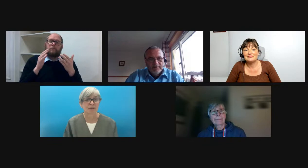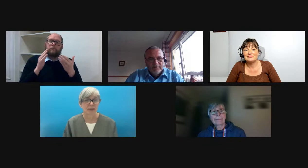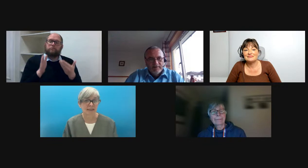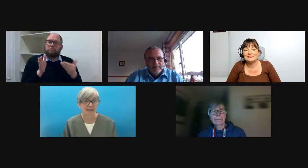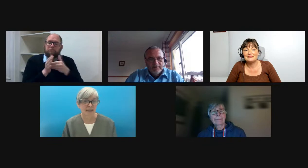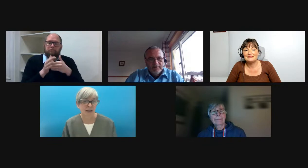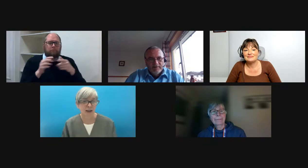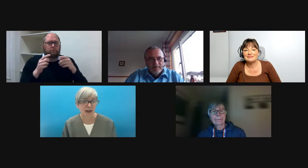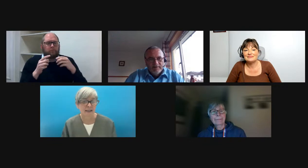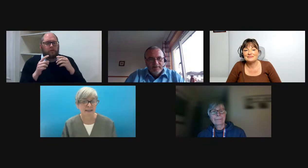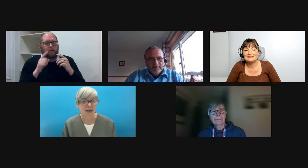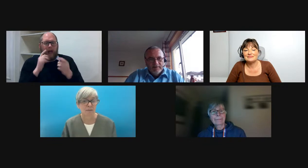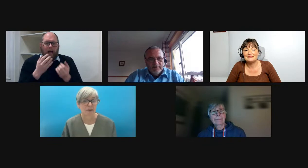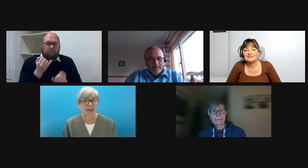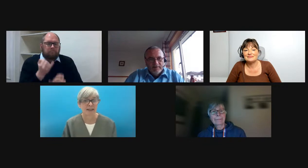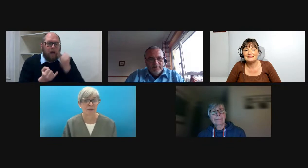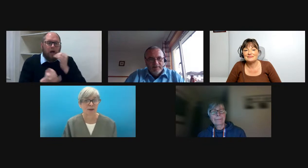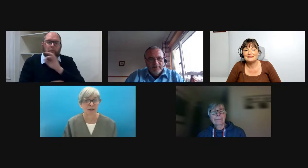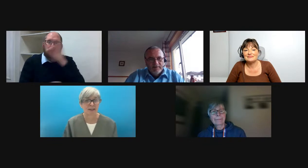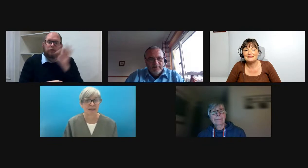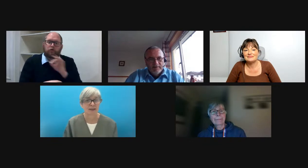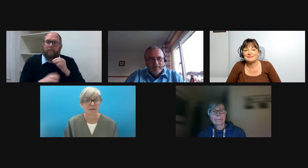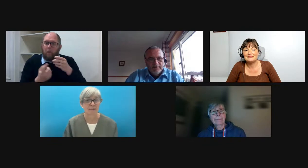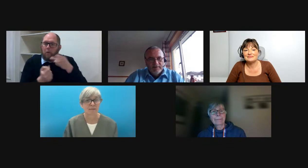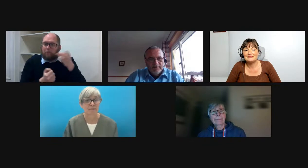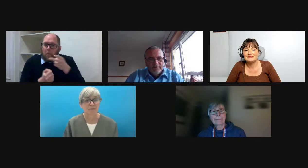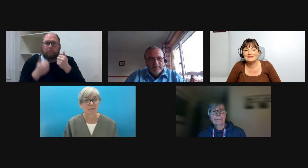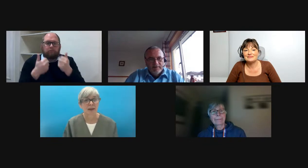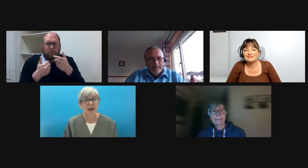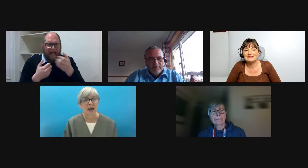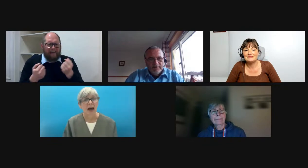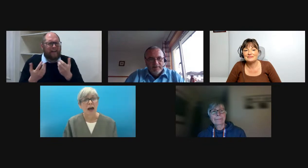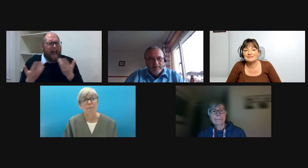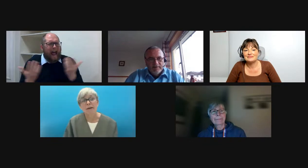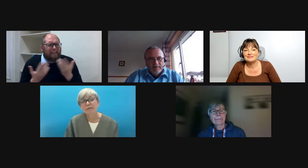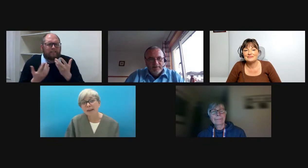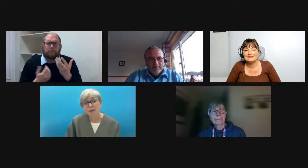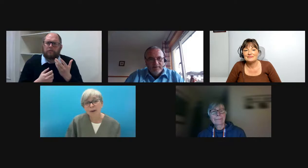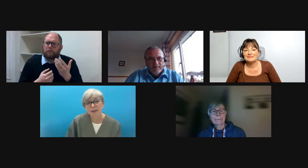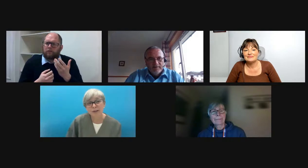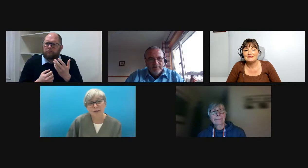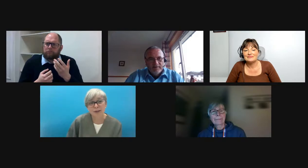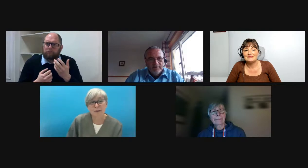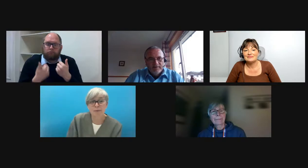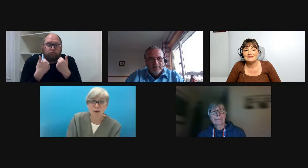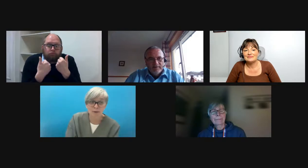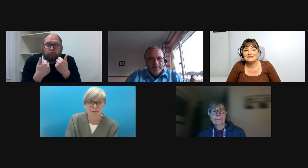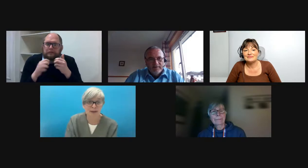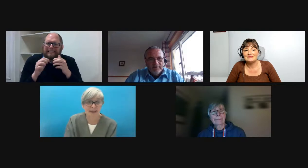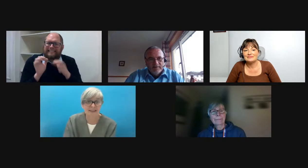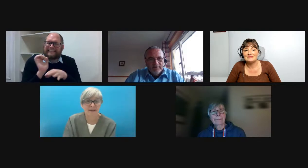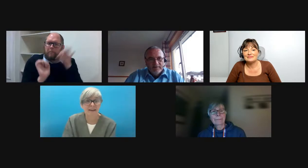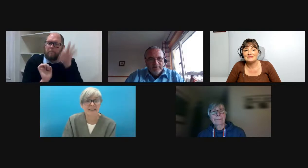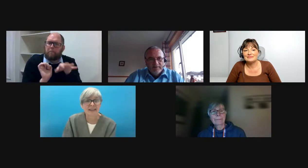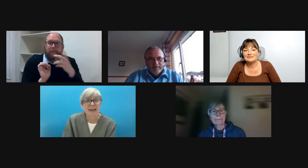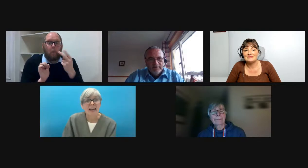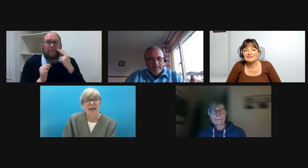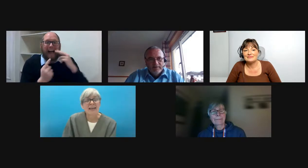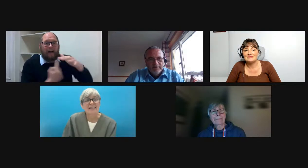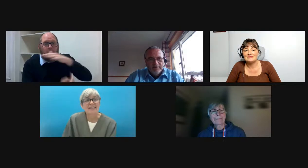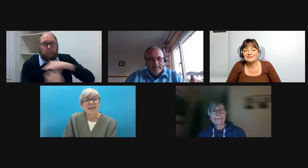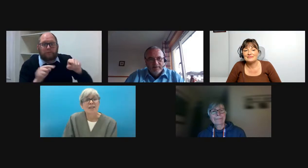Do contact us here at BDA Scotland. And my final question to you both really